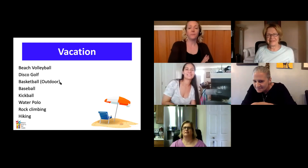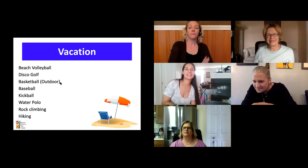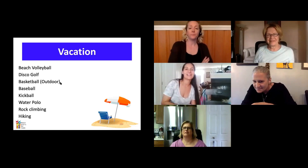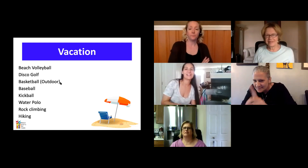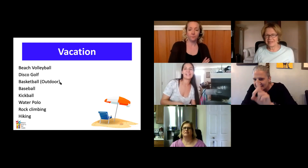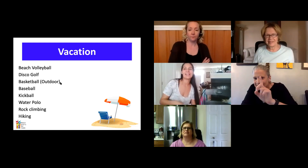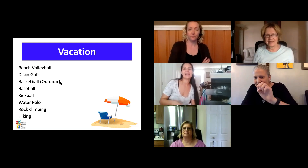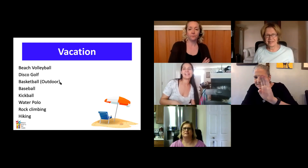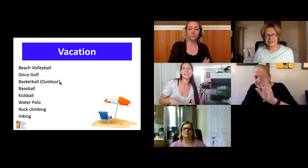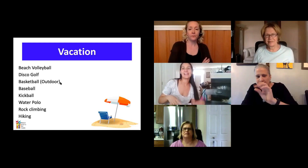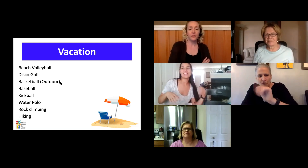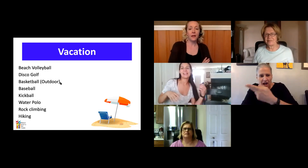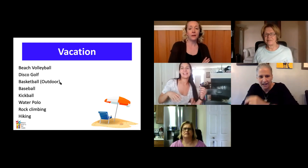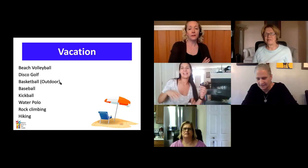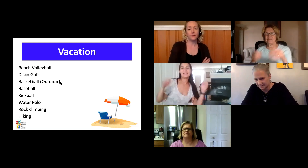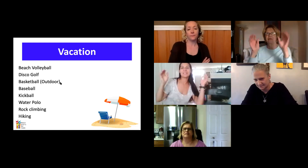Next.